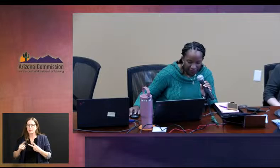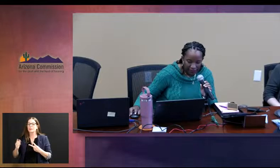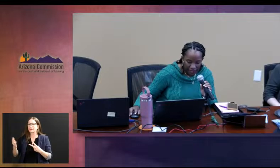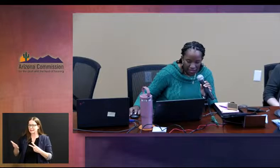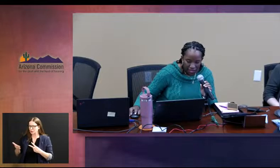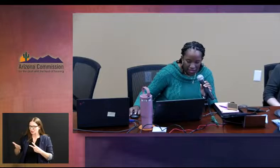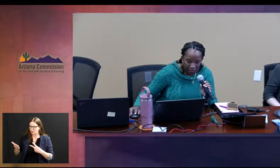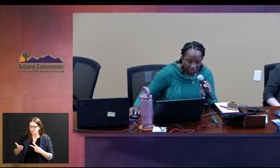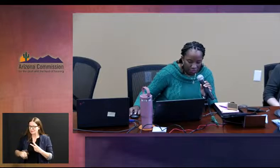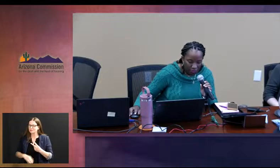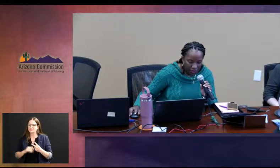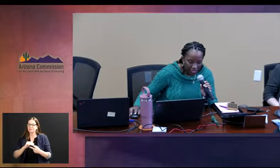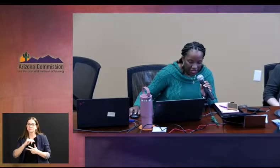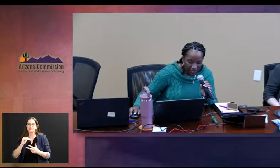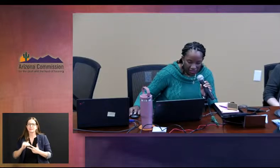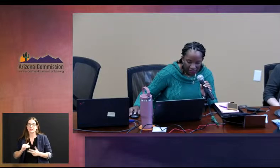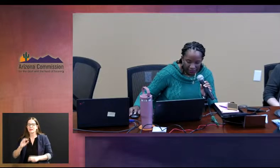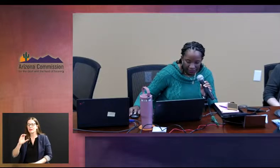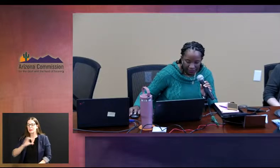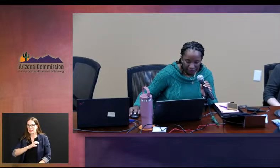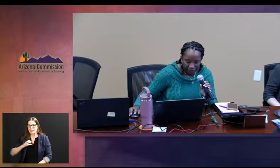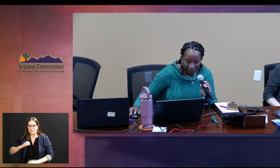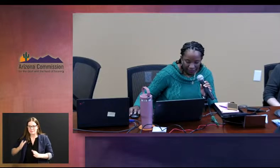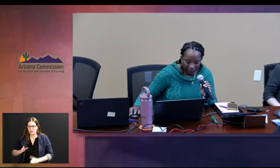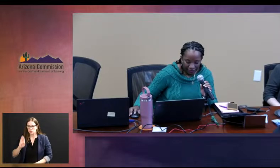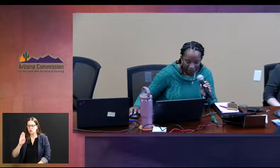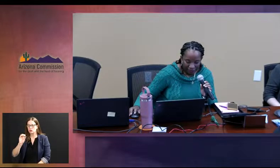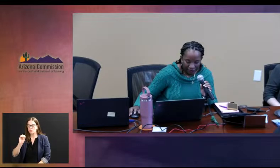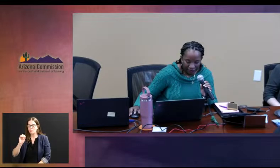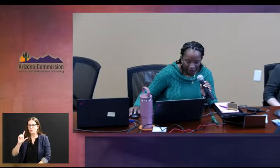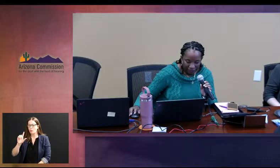Here. Commissioner Bulmarkic,